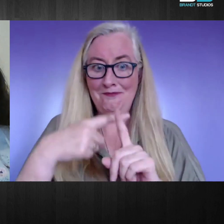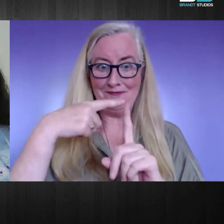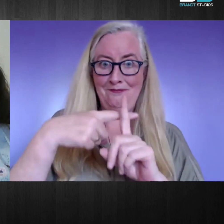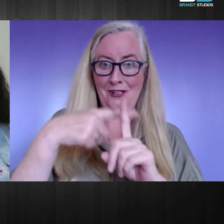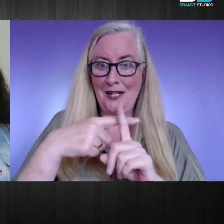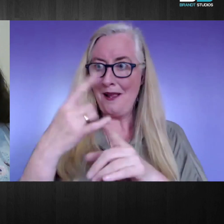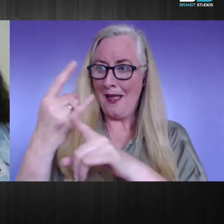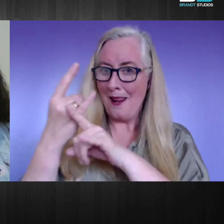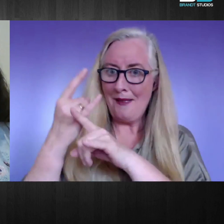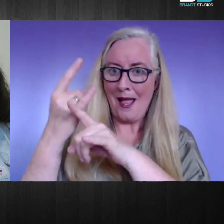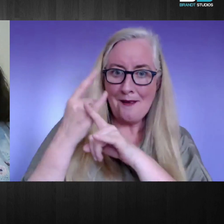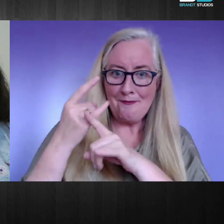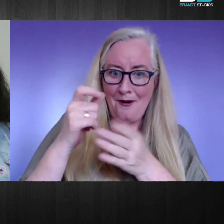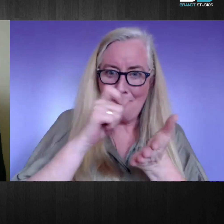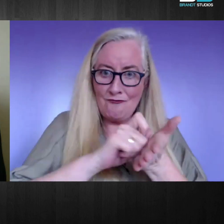music too now.